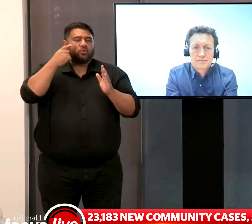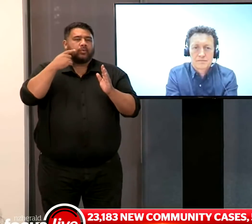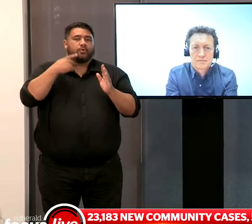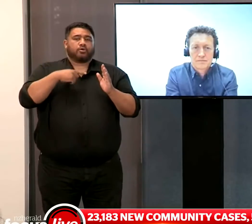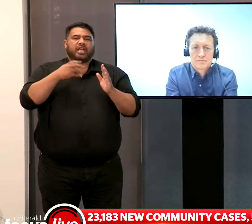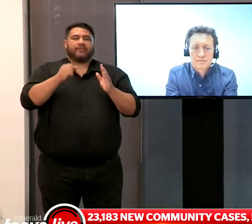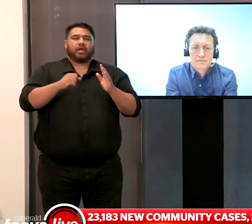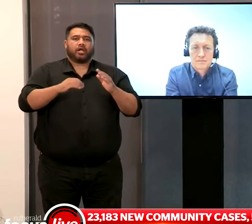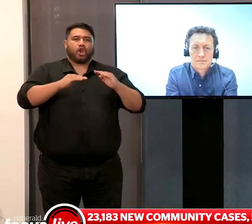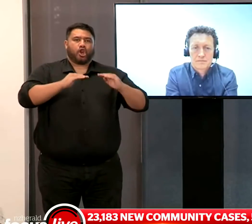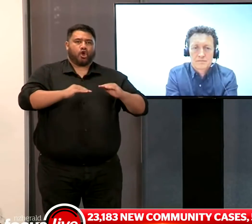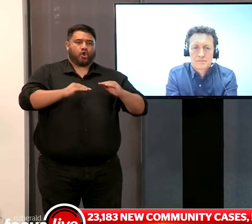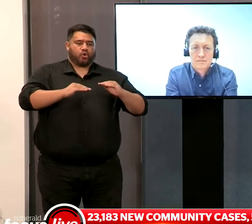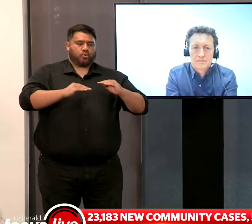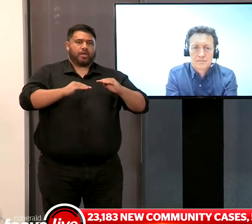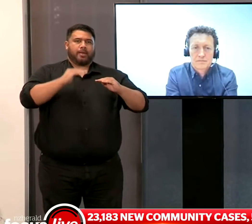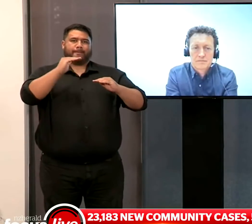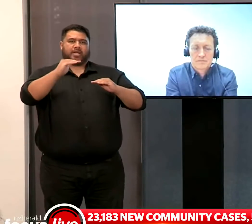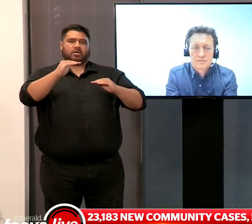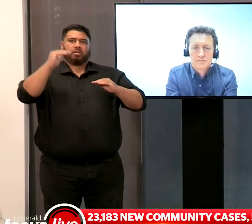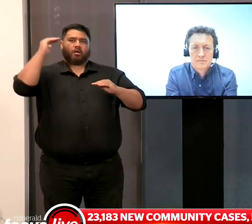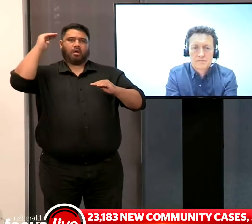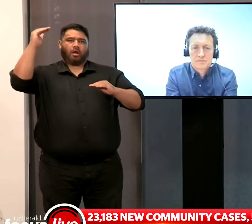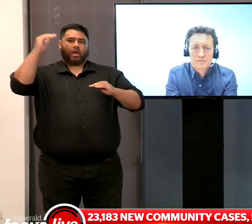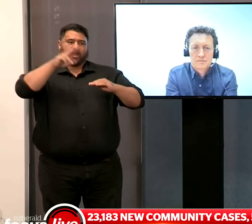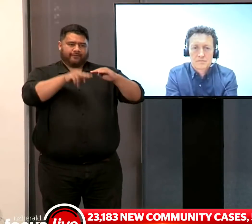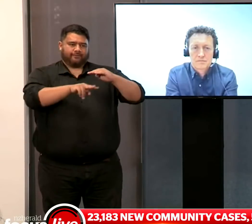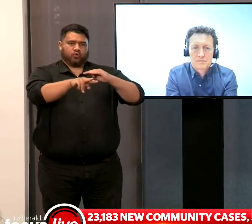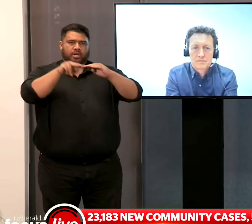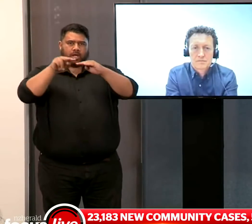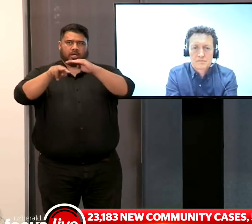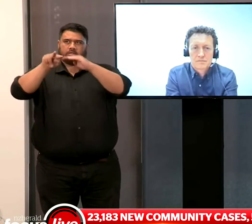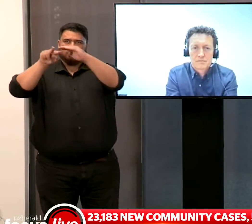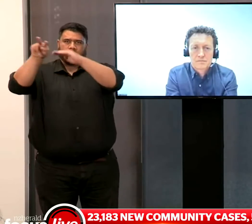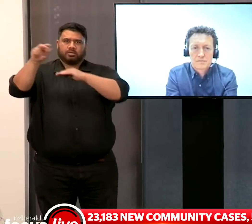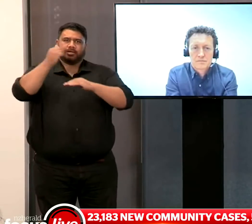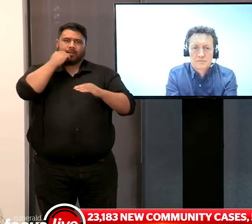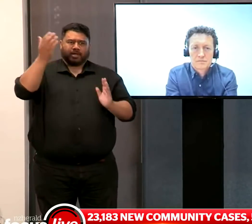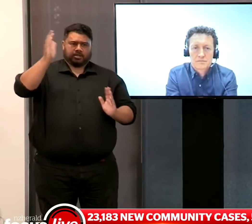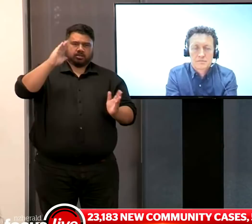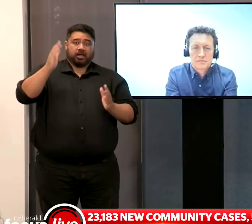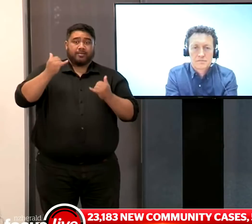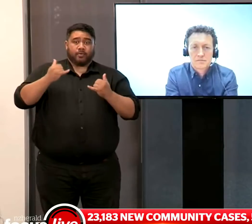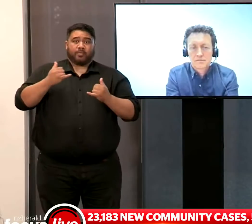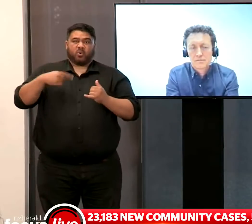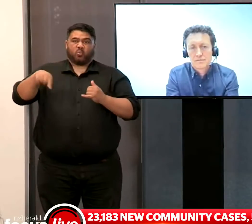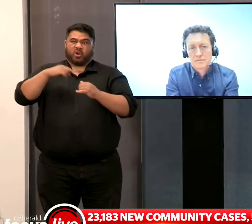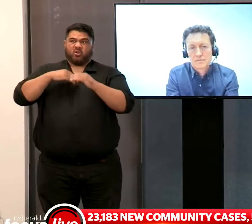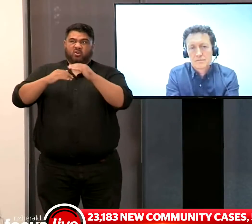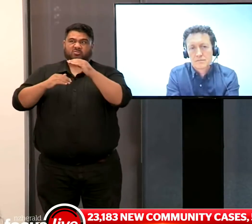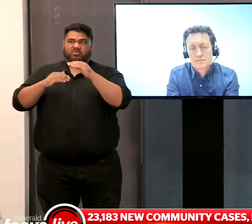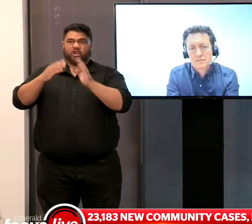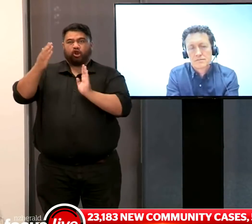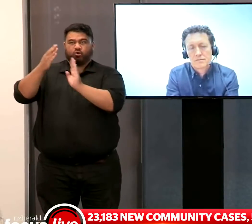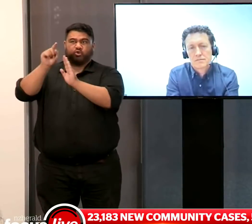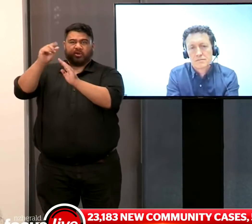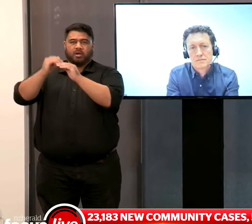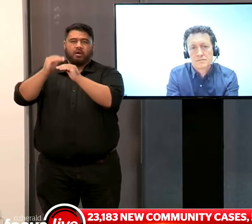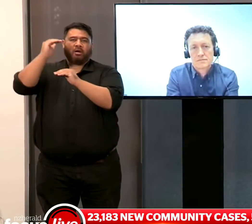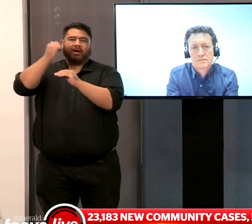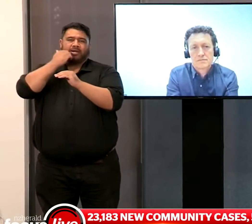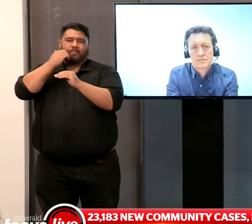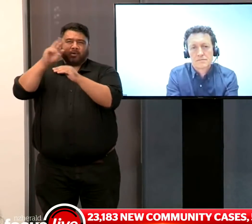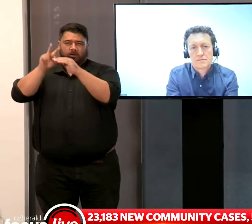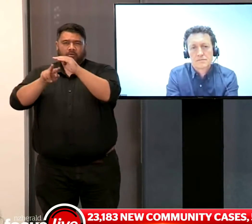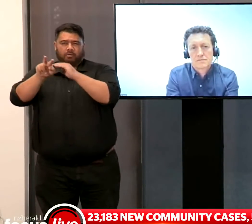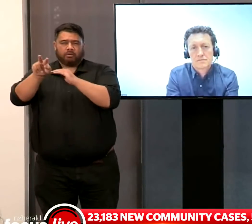and a sort of high forecast. At the moment, we're more on that high forecast, and of course what they can do now is update it as